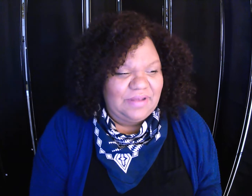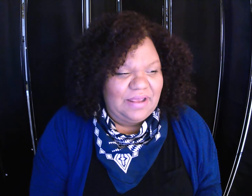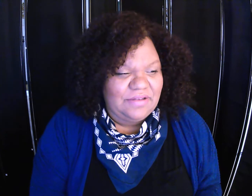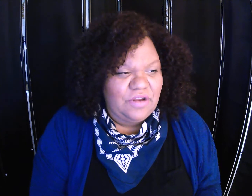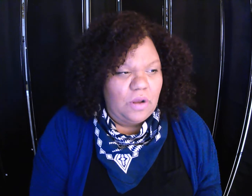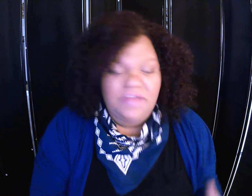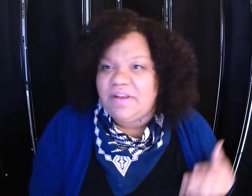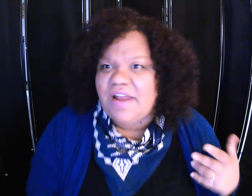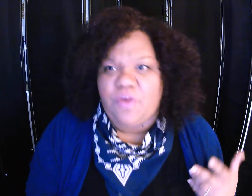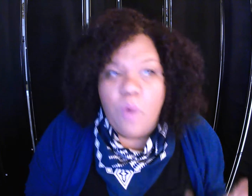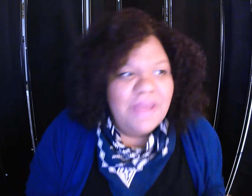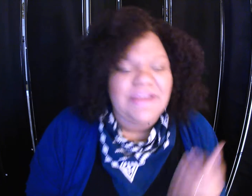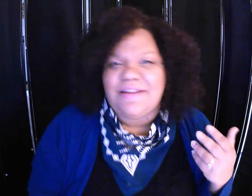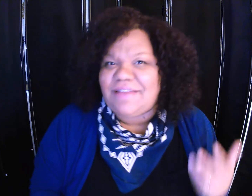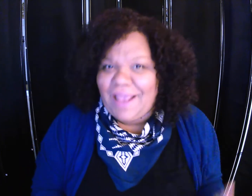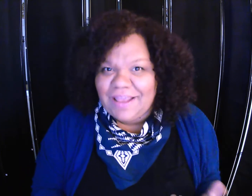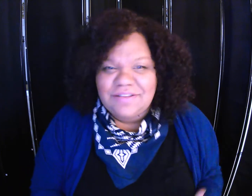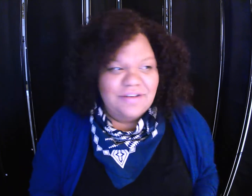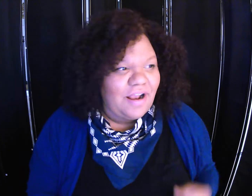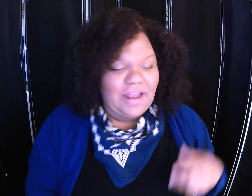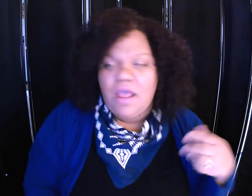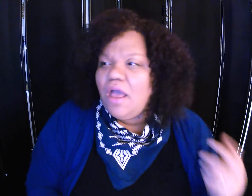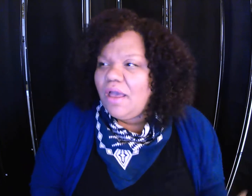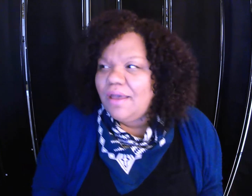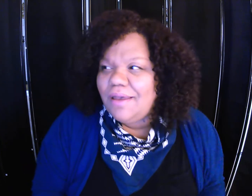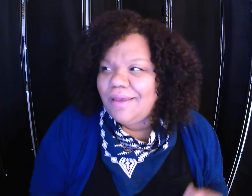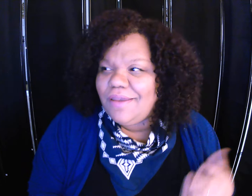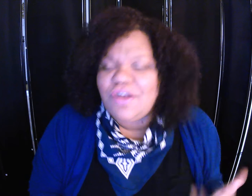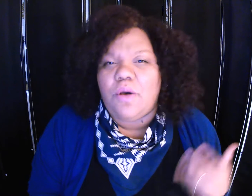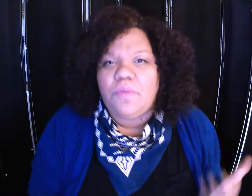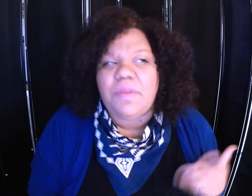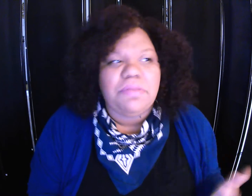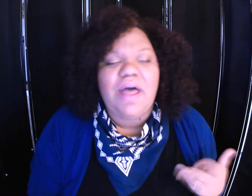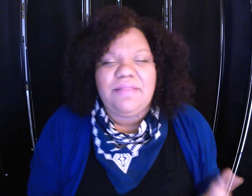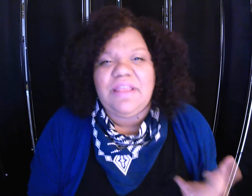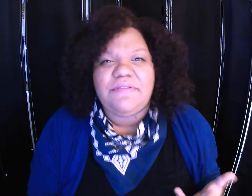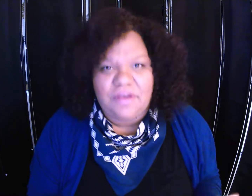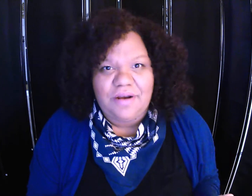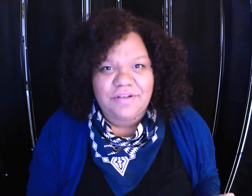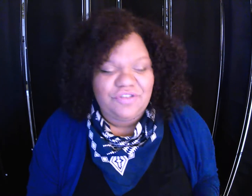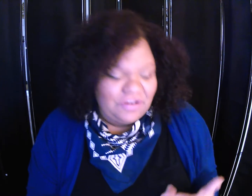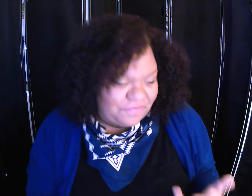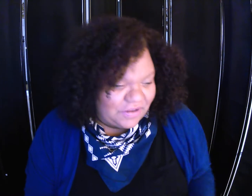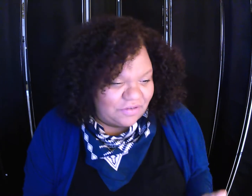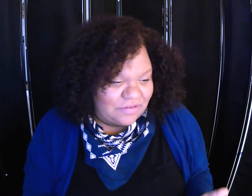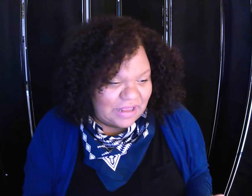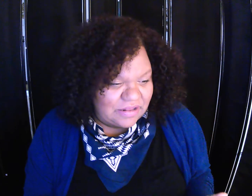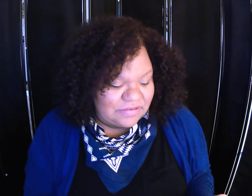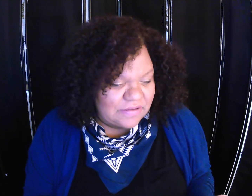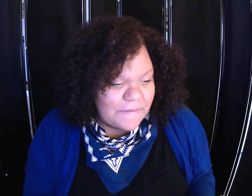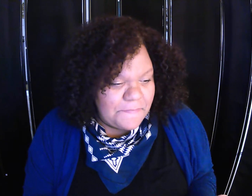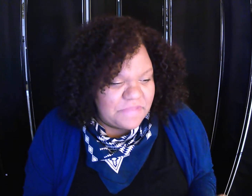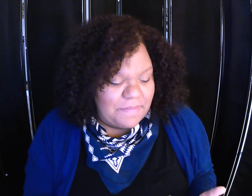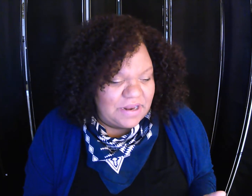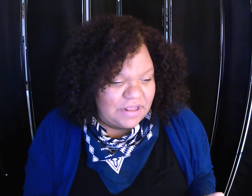says, is it another woman? And he doesn't answer. And, the blood leaves her. And she feels like this imminent